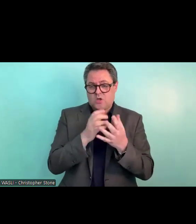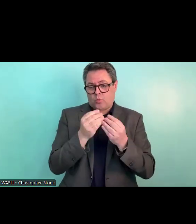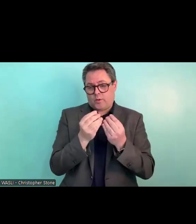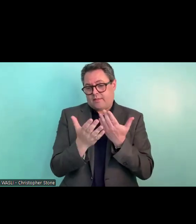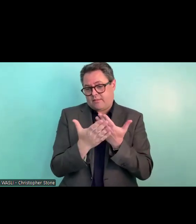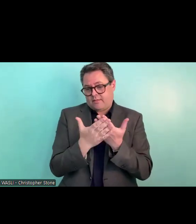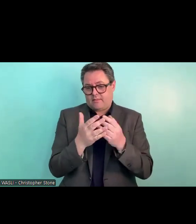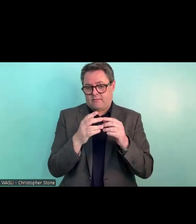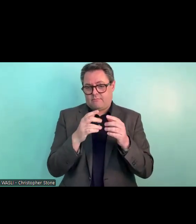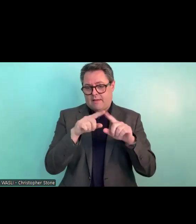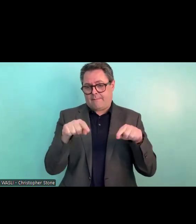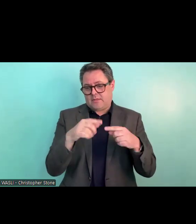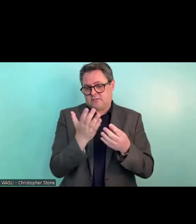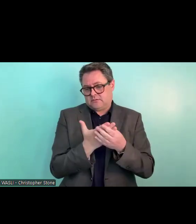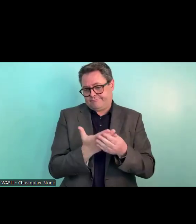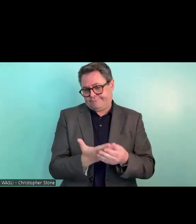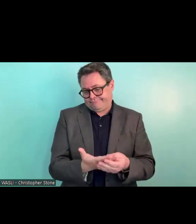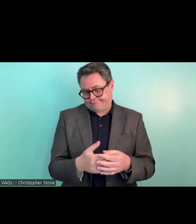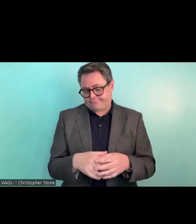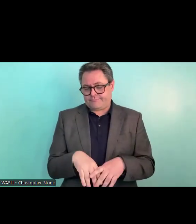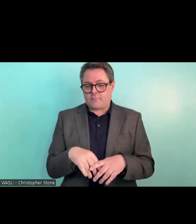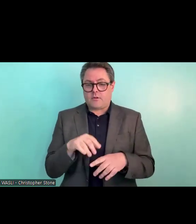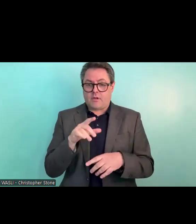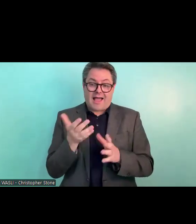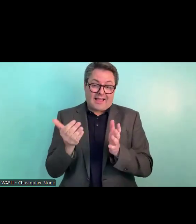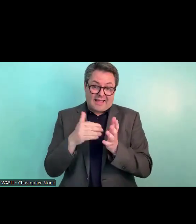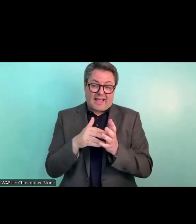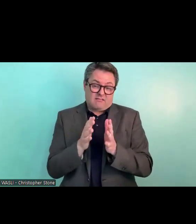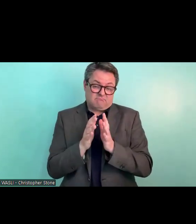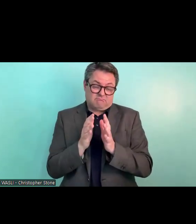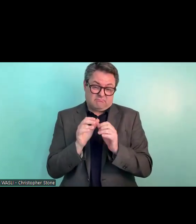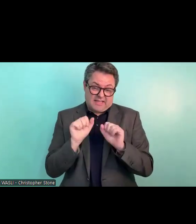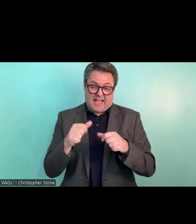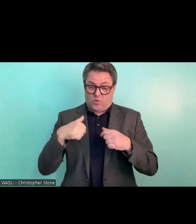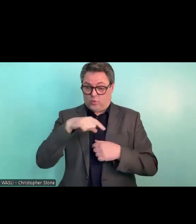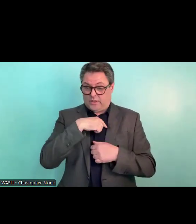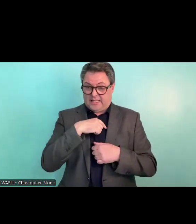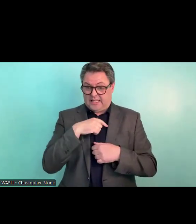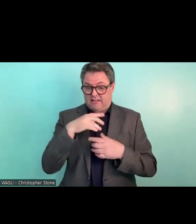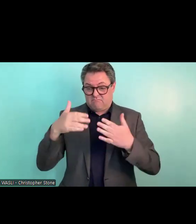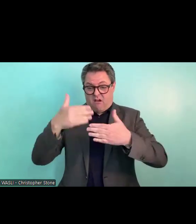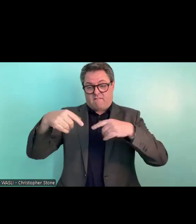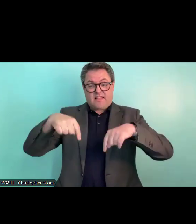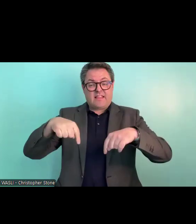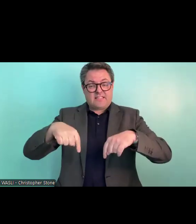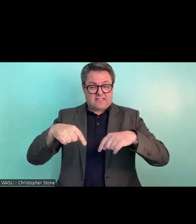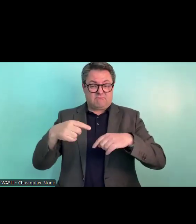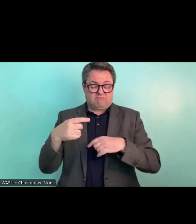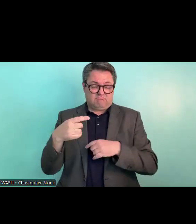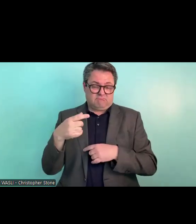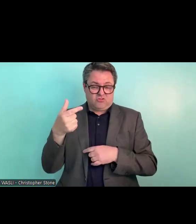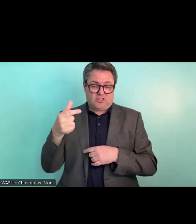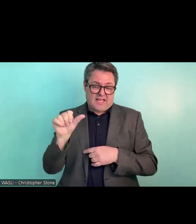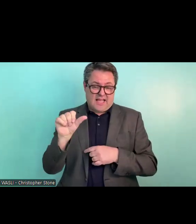are shared 1 month in advance, along with the agendas and any other relevant papers. So again, we